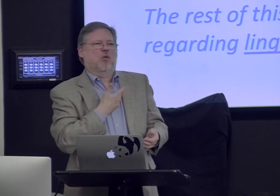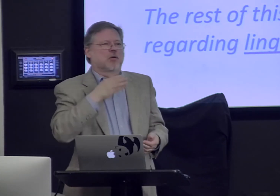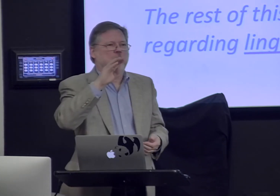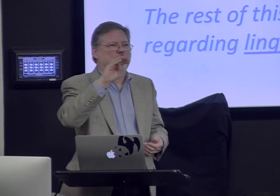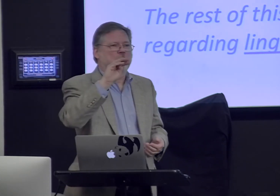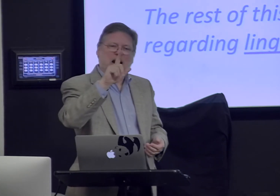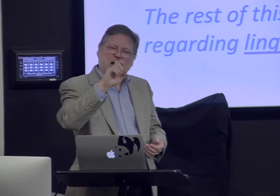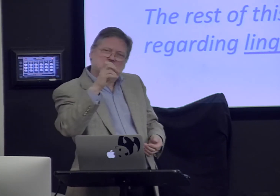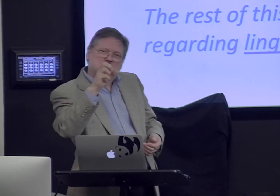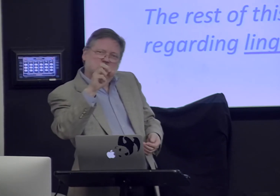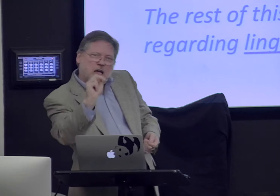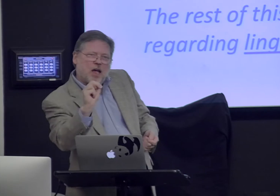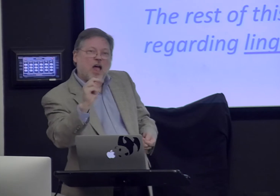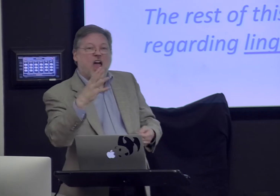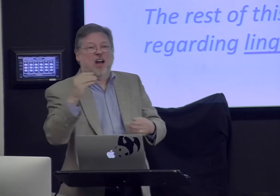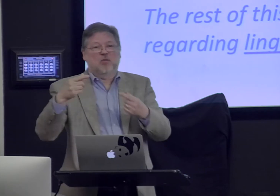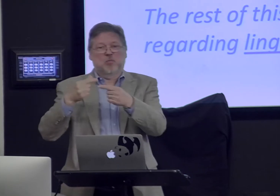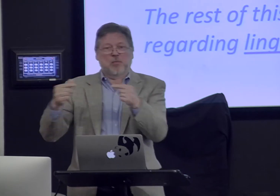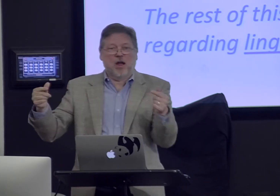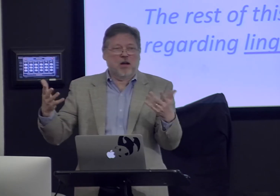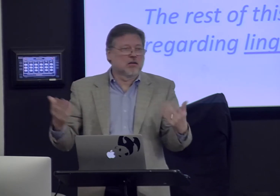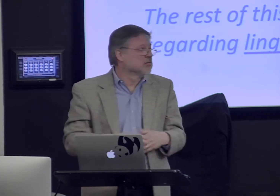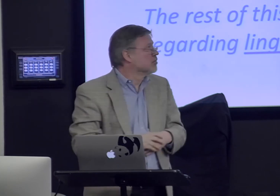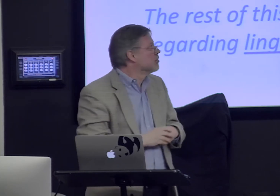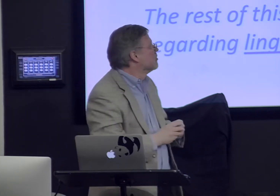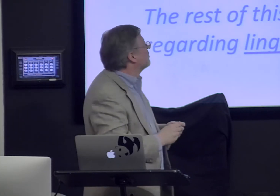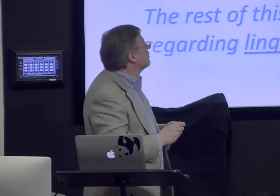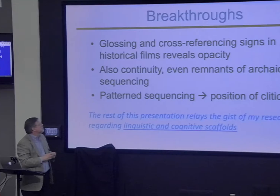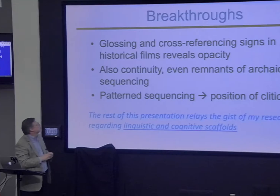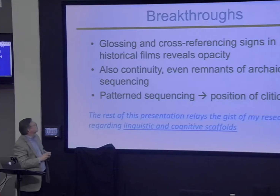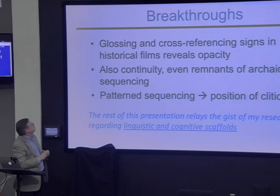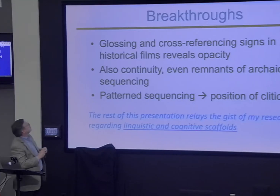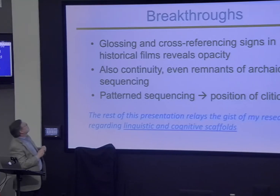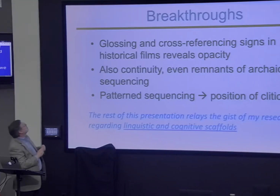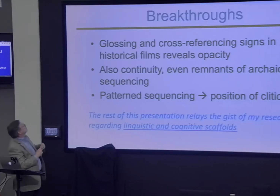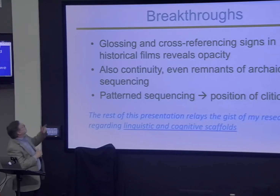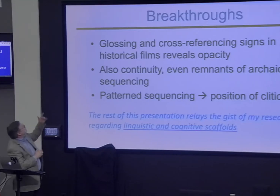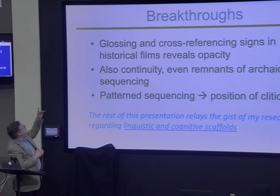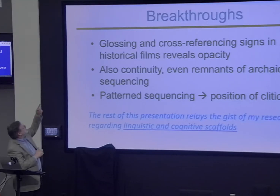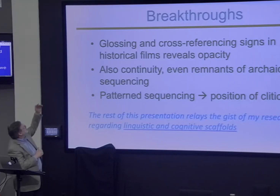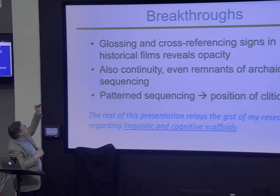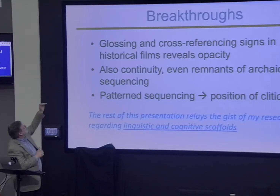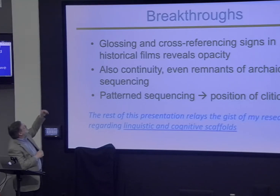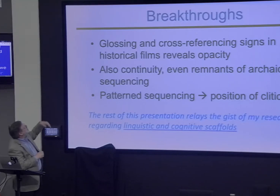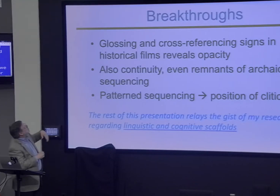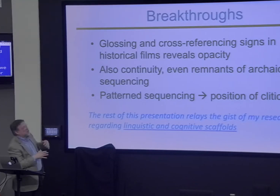new knowledge that we have about our lexicon and our grammar.